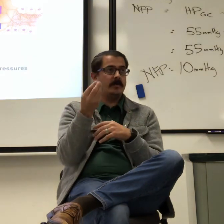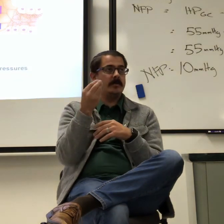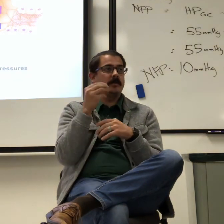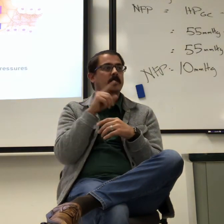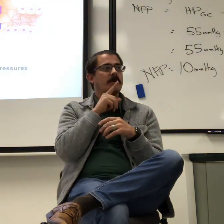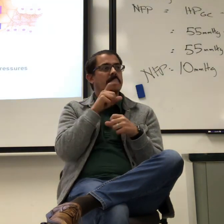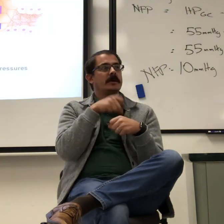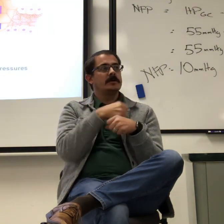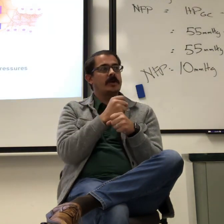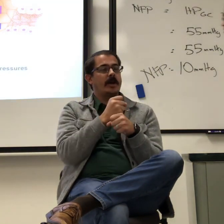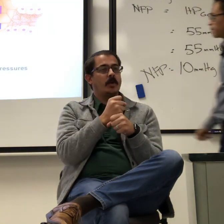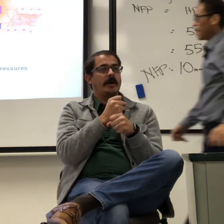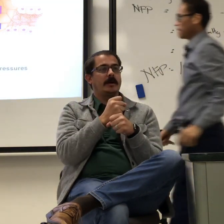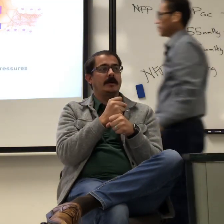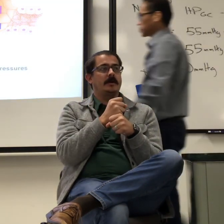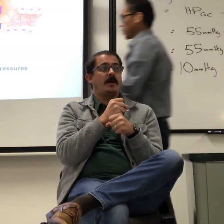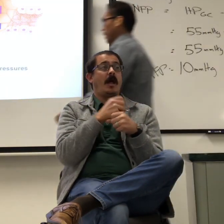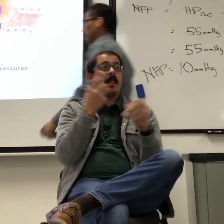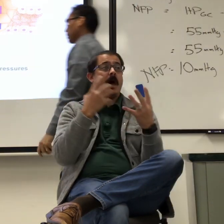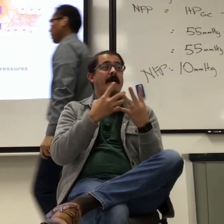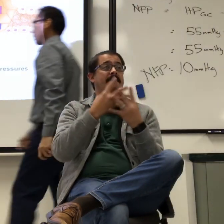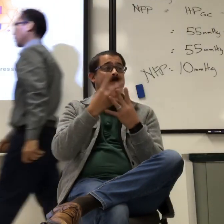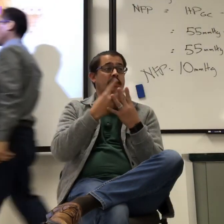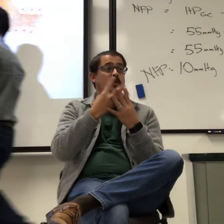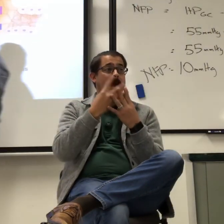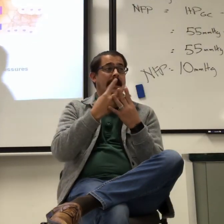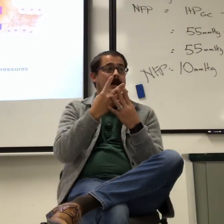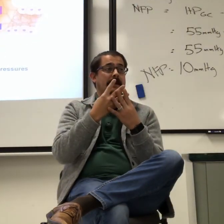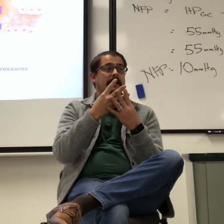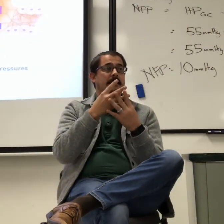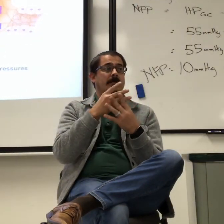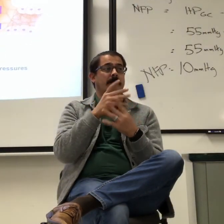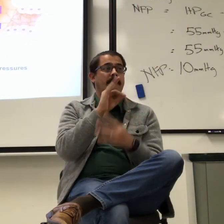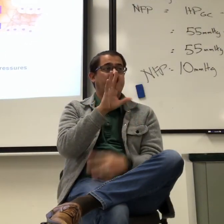you're generating all of that filtrate